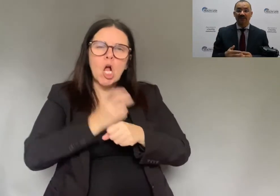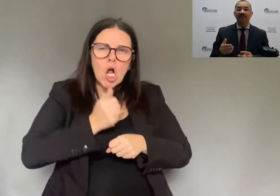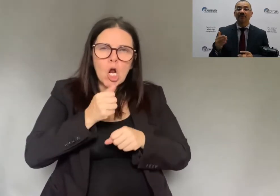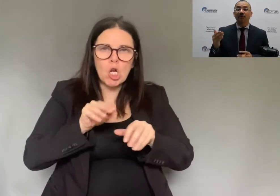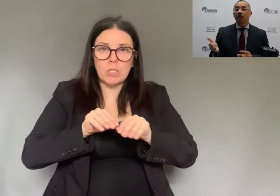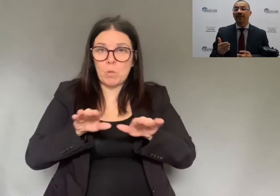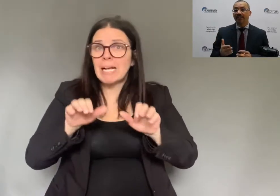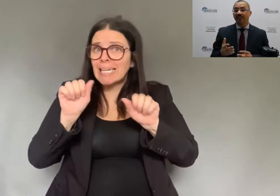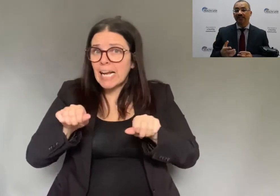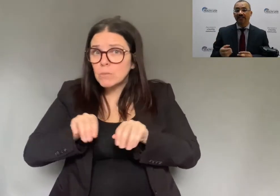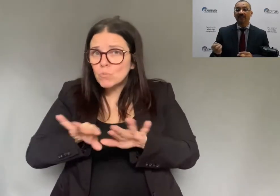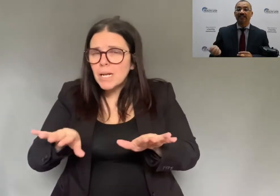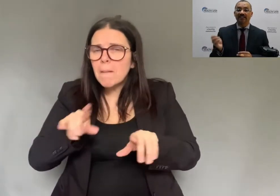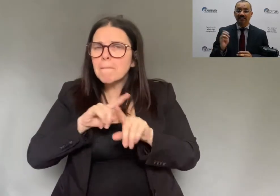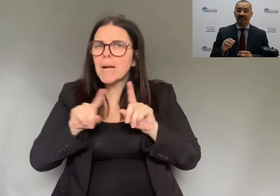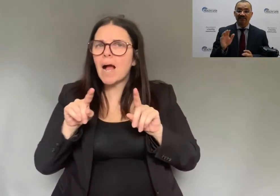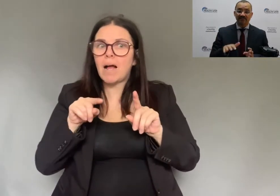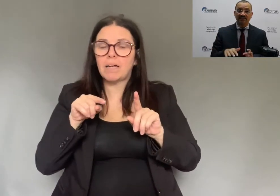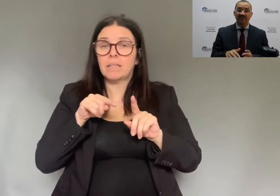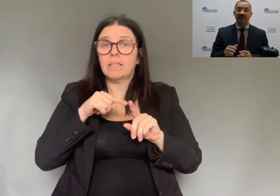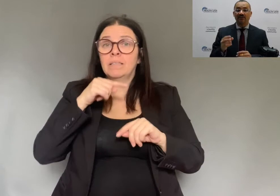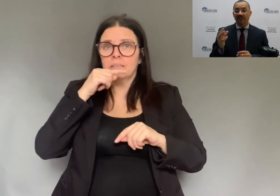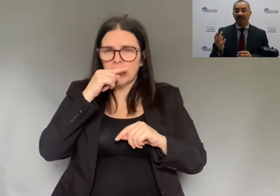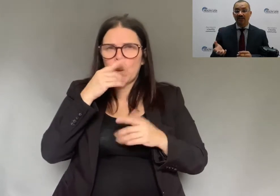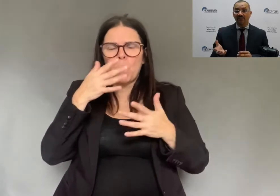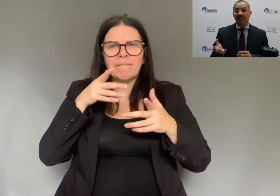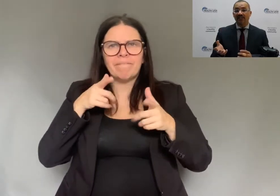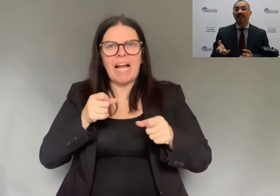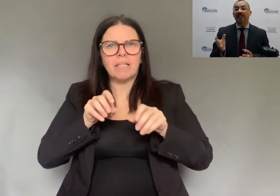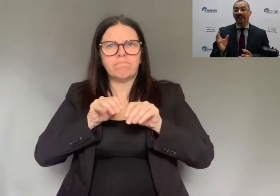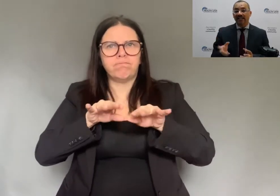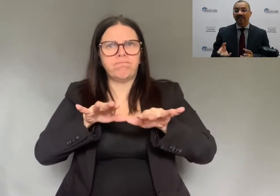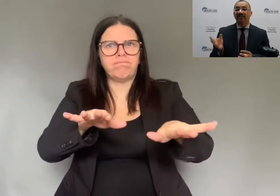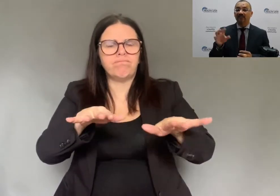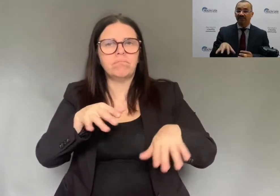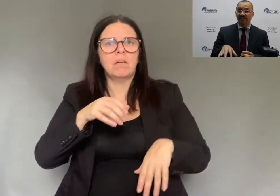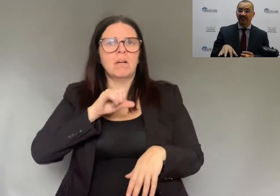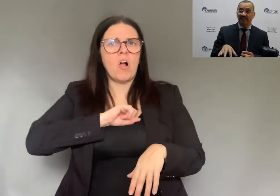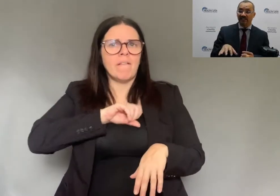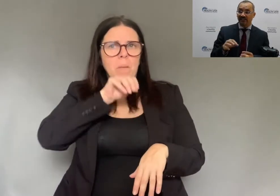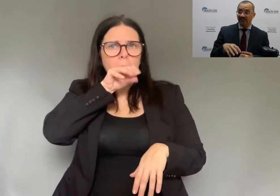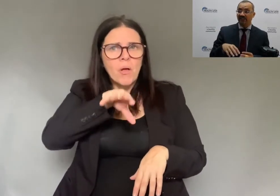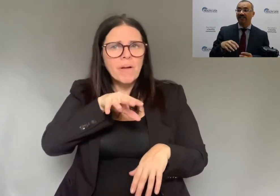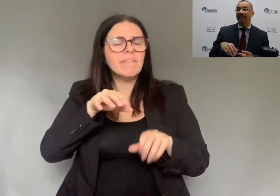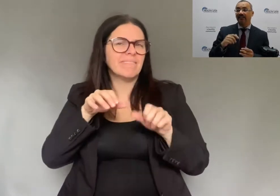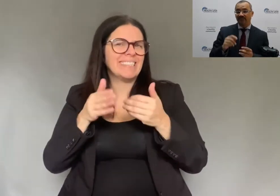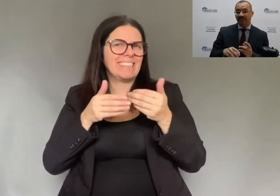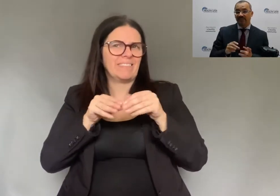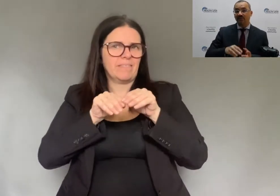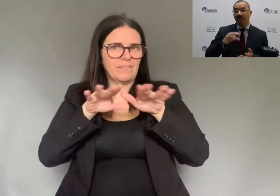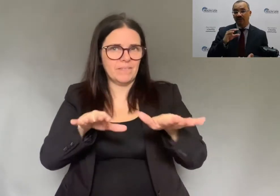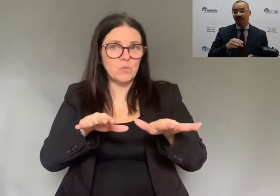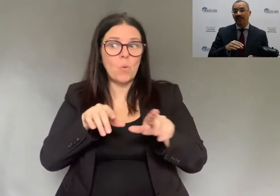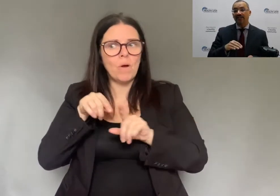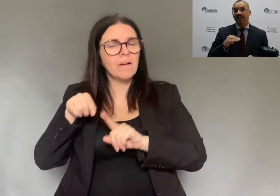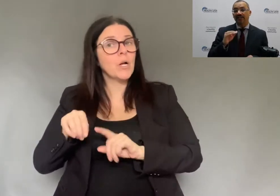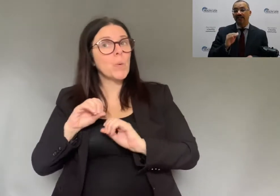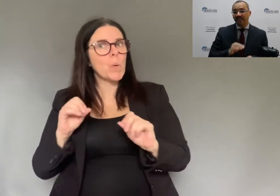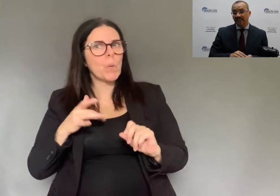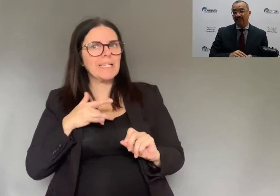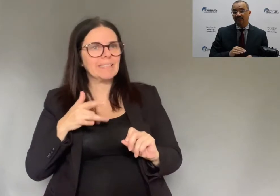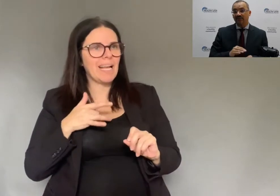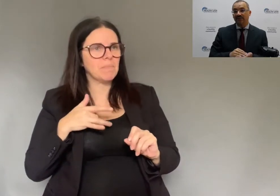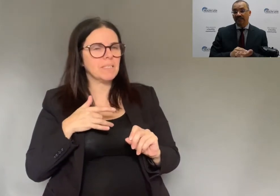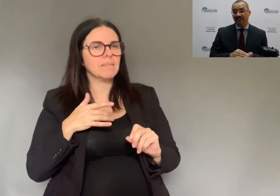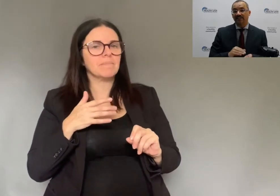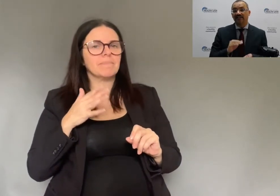etc., or indirectly by touching a surface or an object that the other person can then touch, and then for them to contract it, they